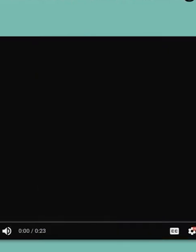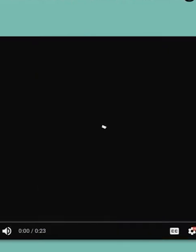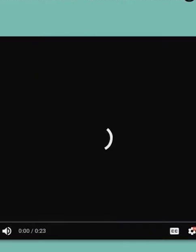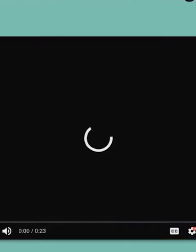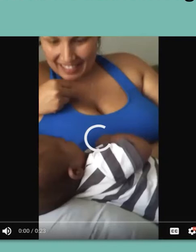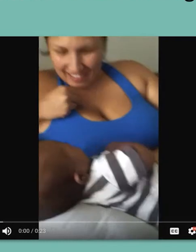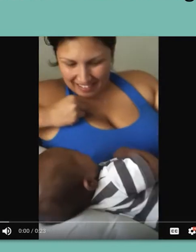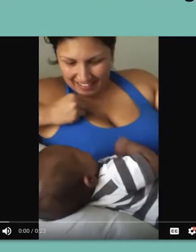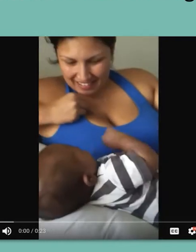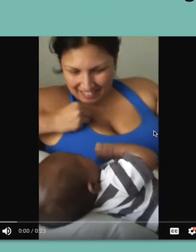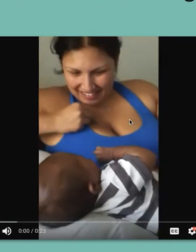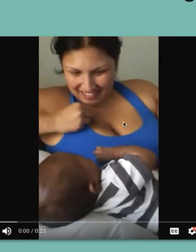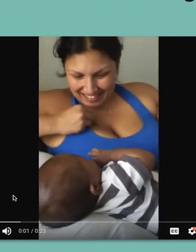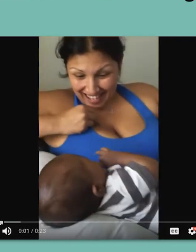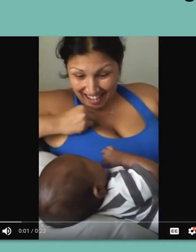All right, get that.